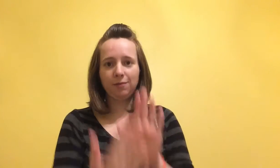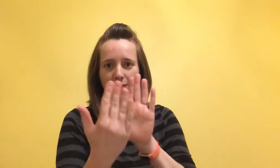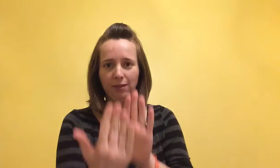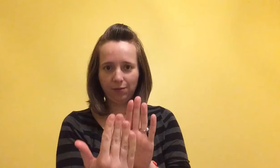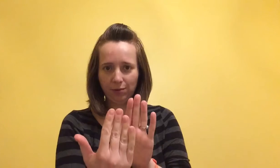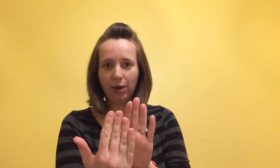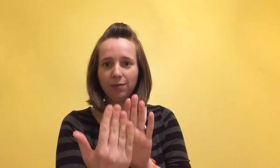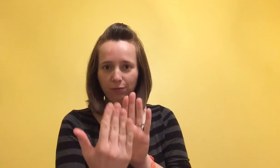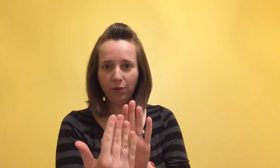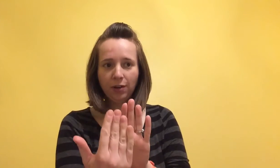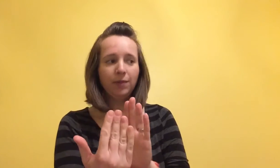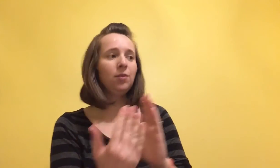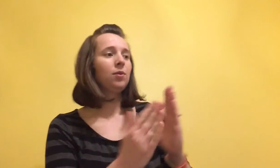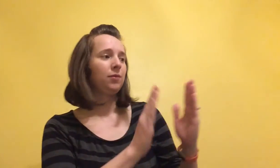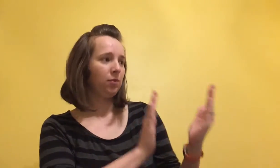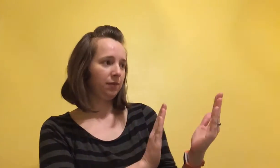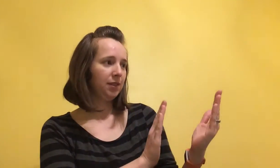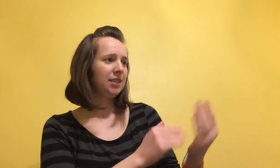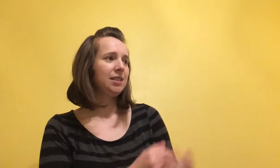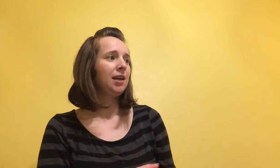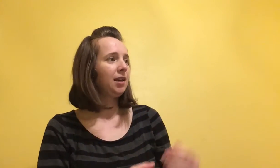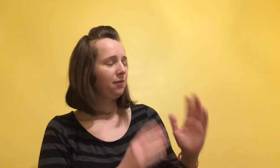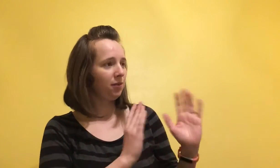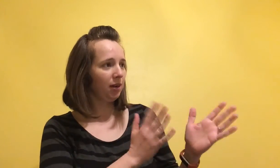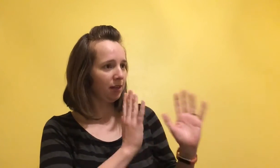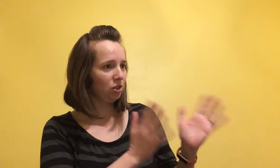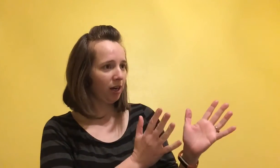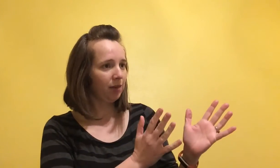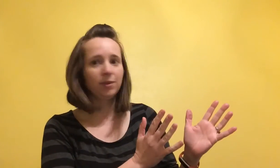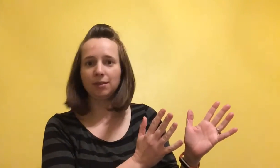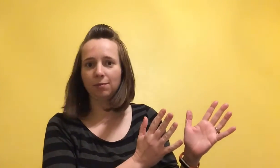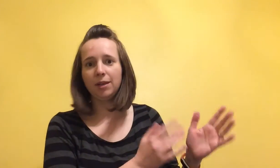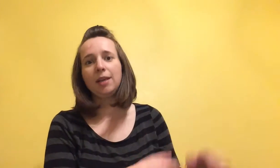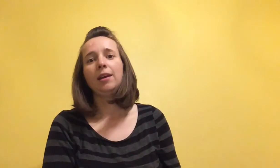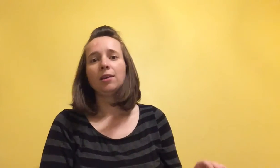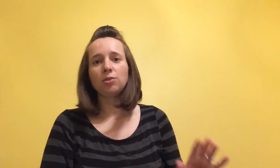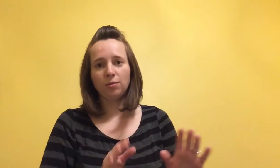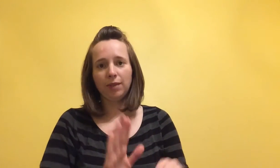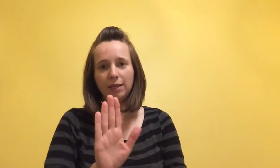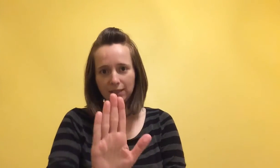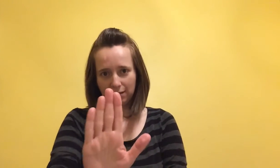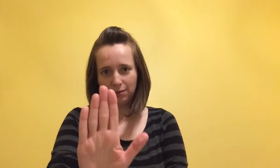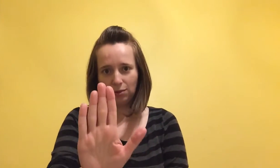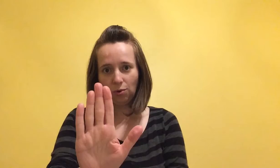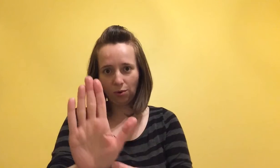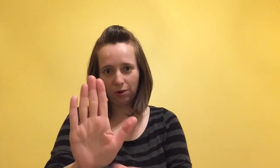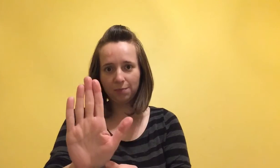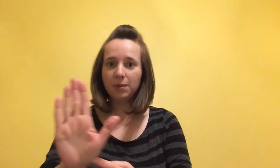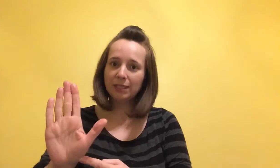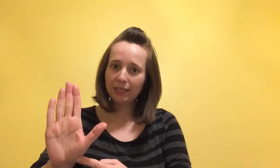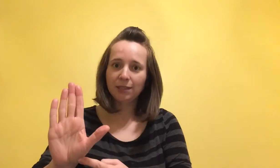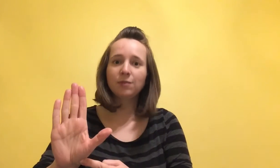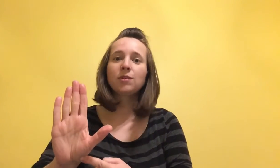if they're right in front of you or if they're off to the side, if you're kind of chatting with somebody. So like I said, your possessives